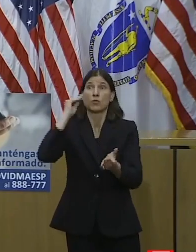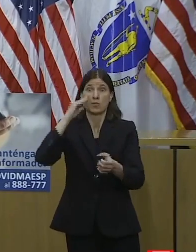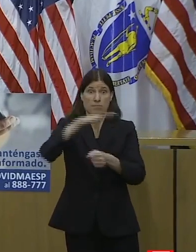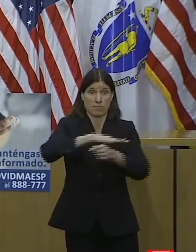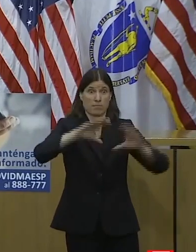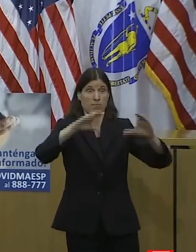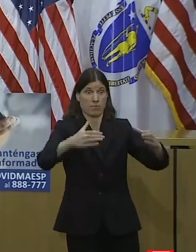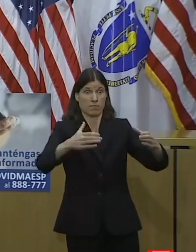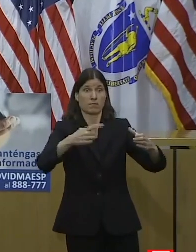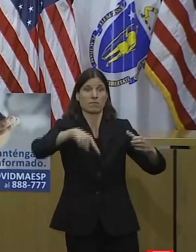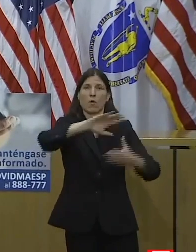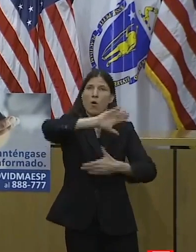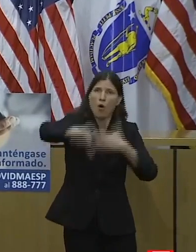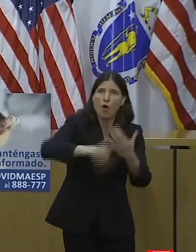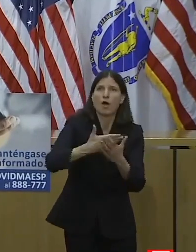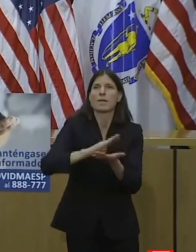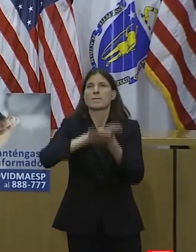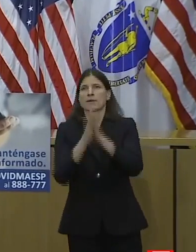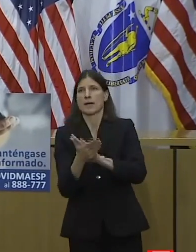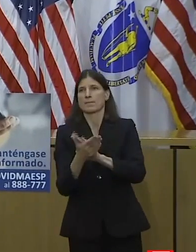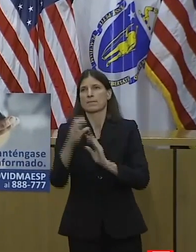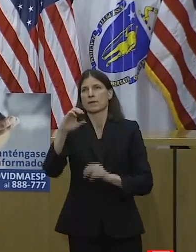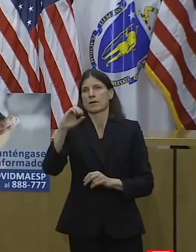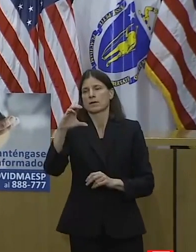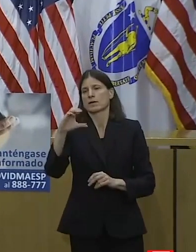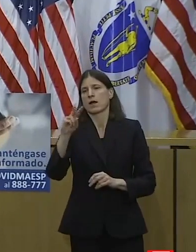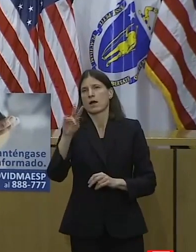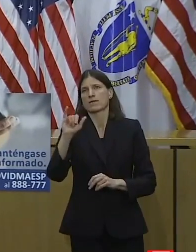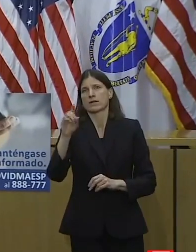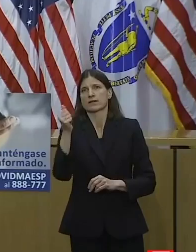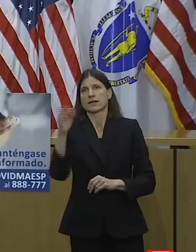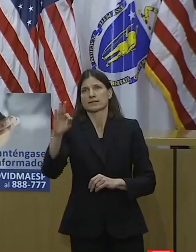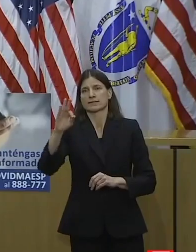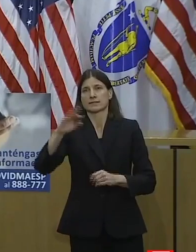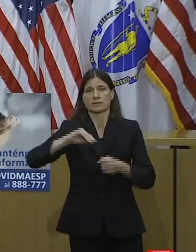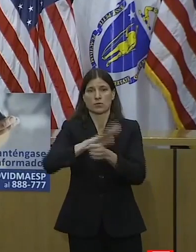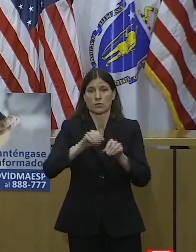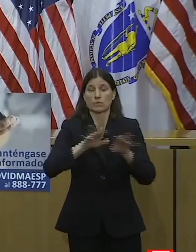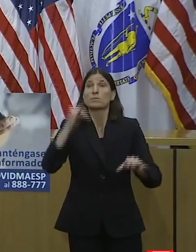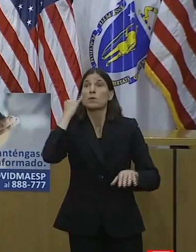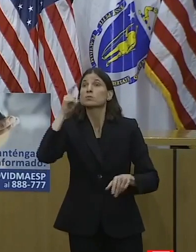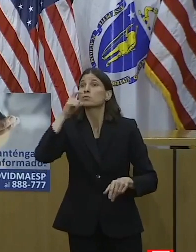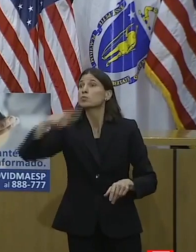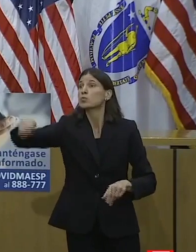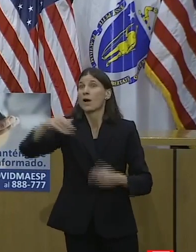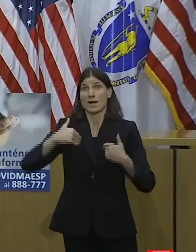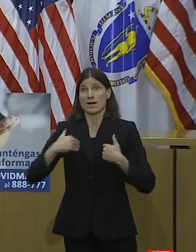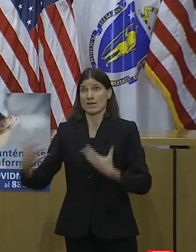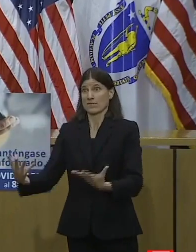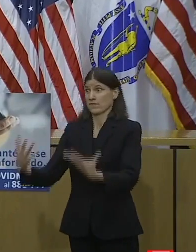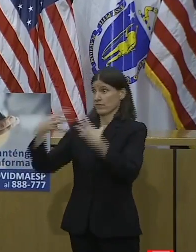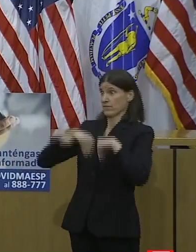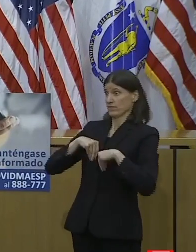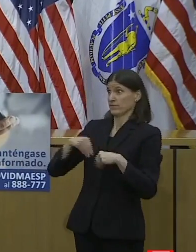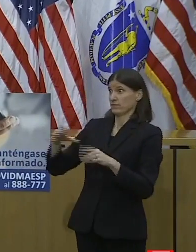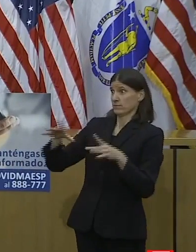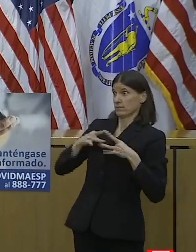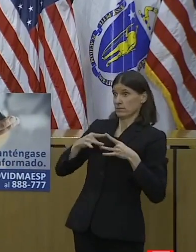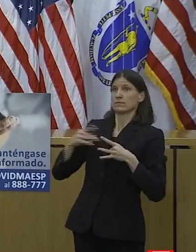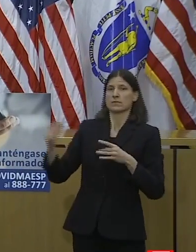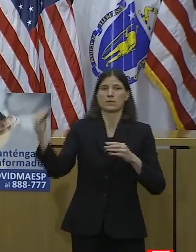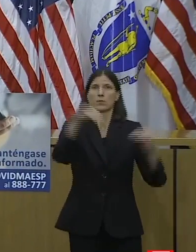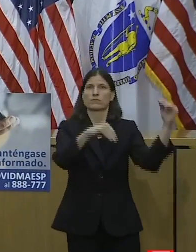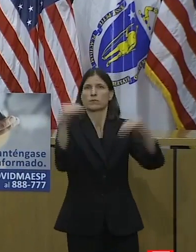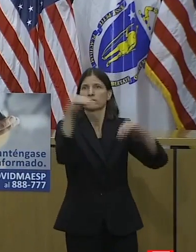Worcester. Second, converting empty facilities to stand up a new dedicated COVID-19 nursing facility.